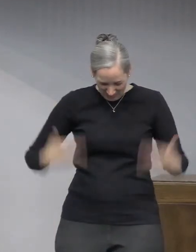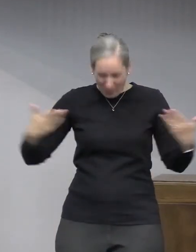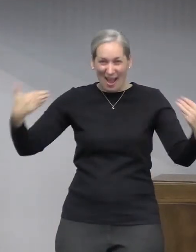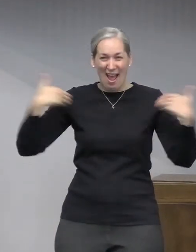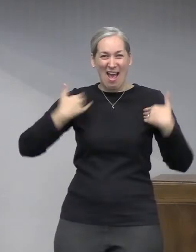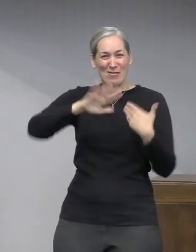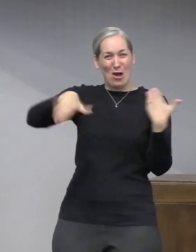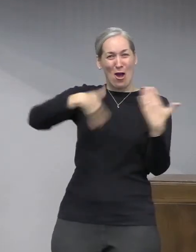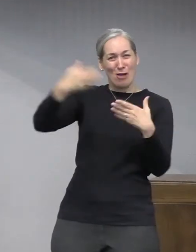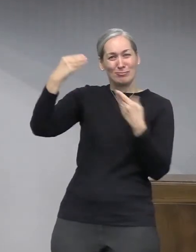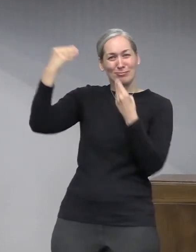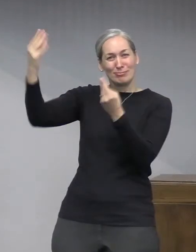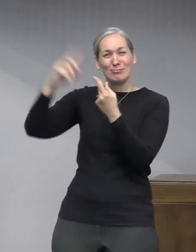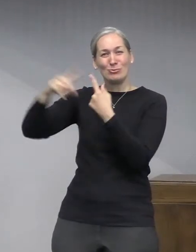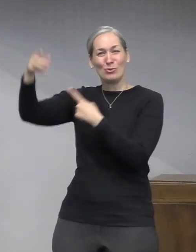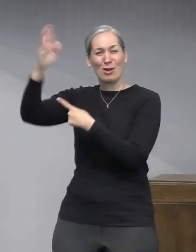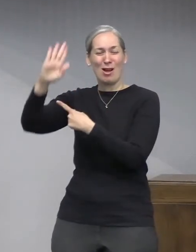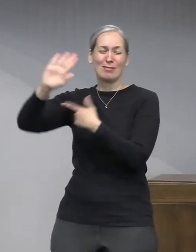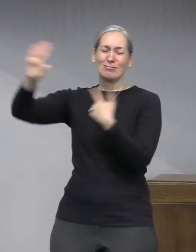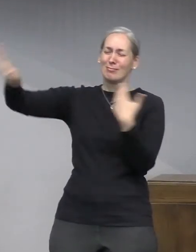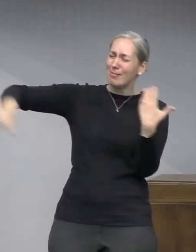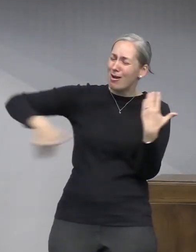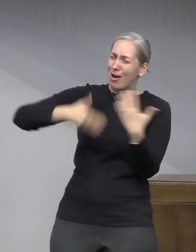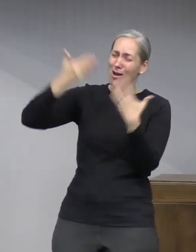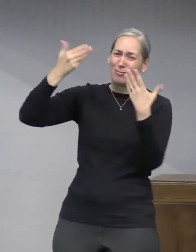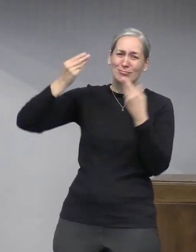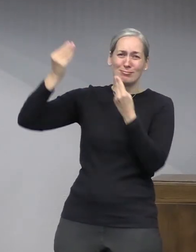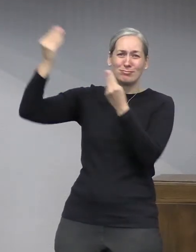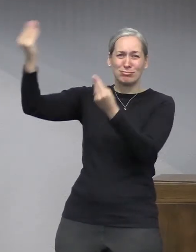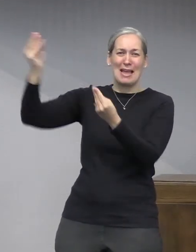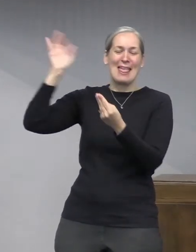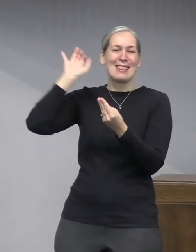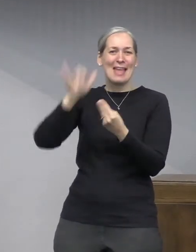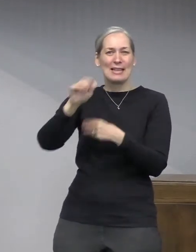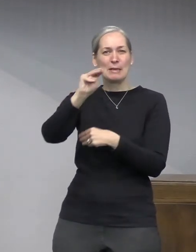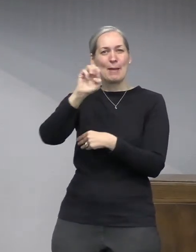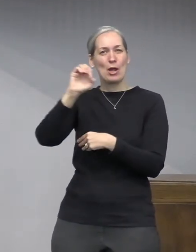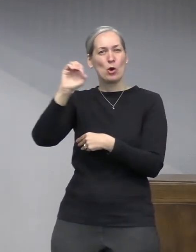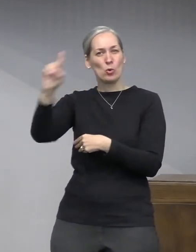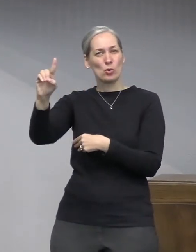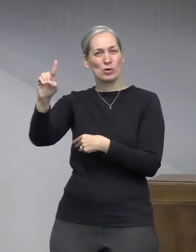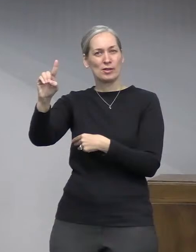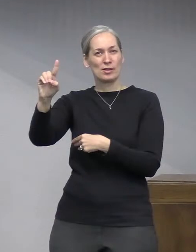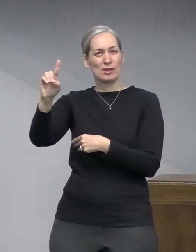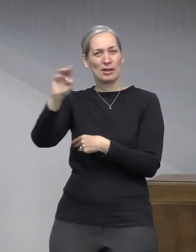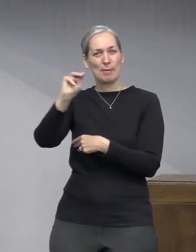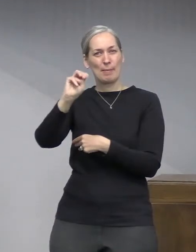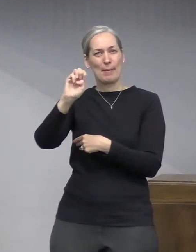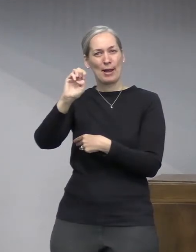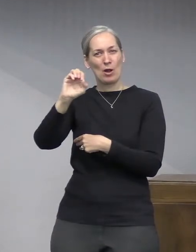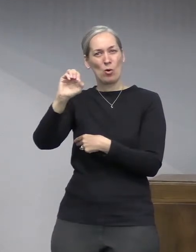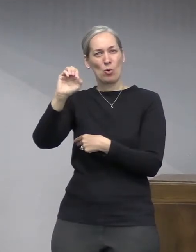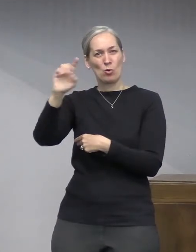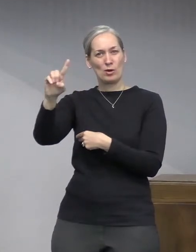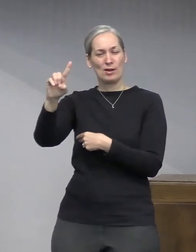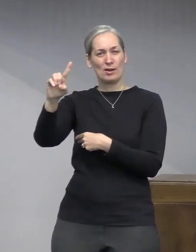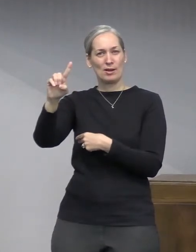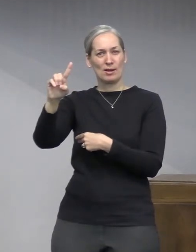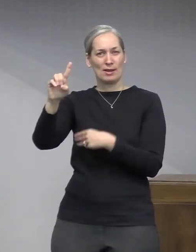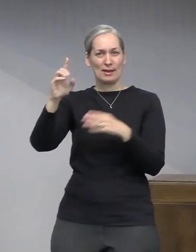are all in giving that to God. That is Mayod. So Mayod is, hear, O